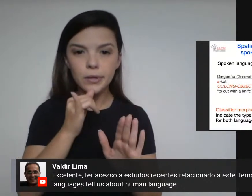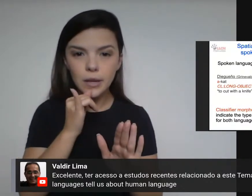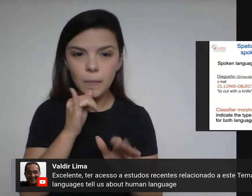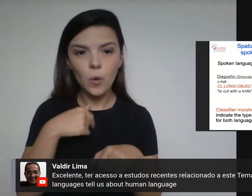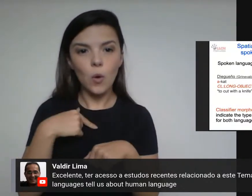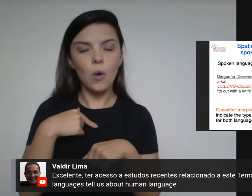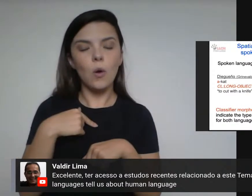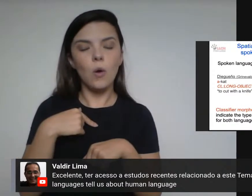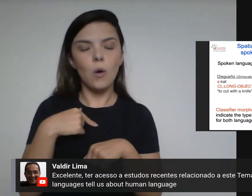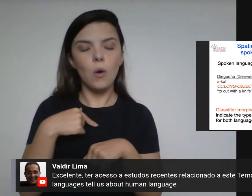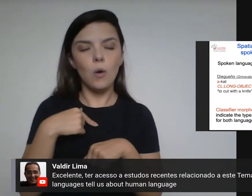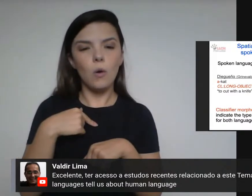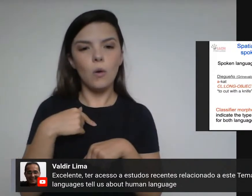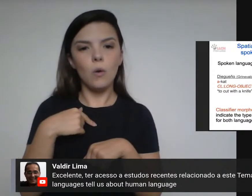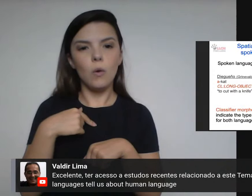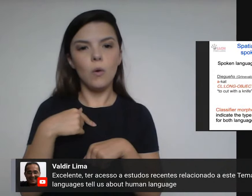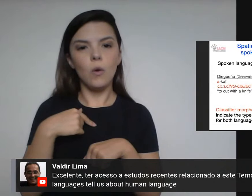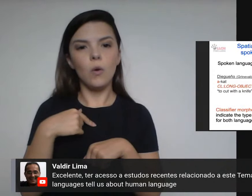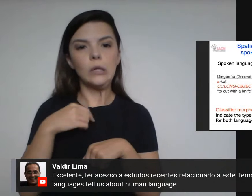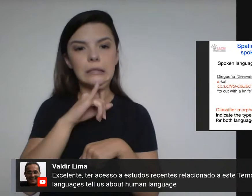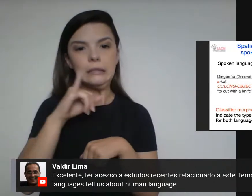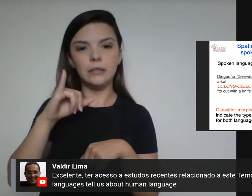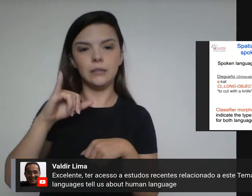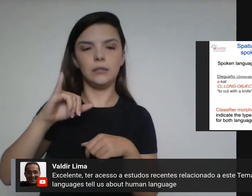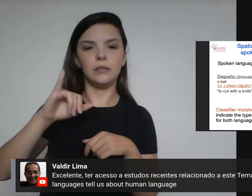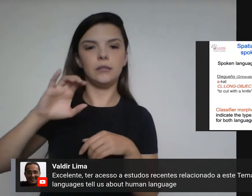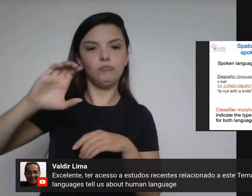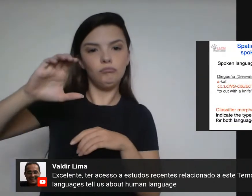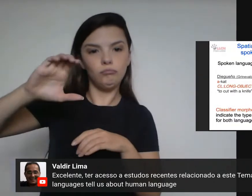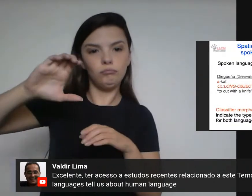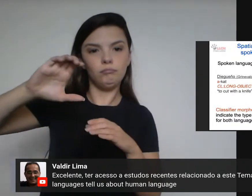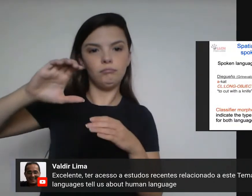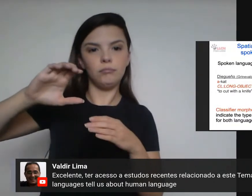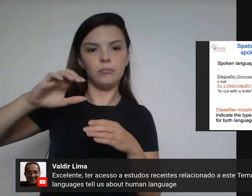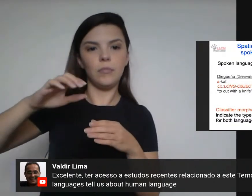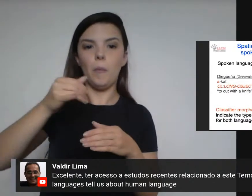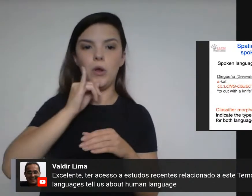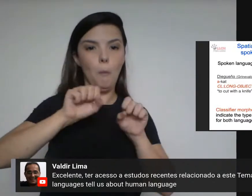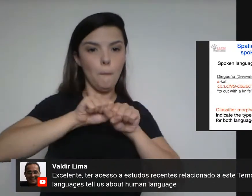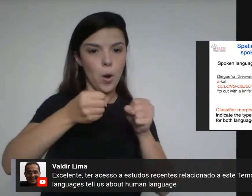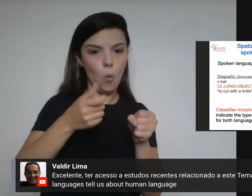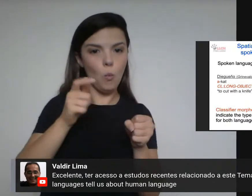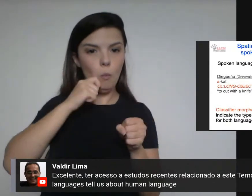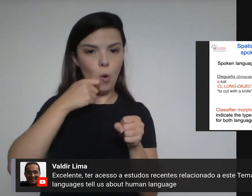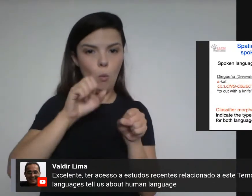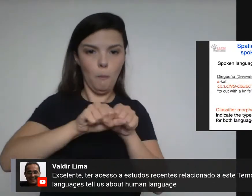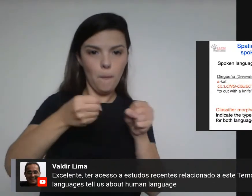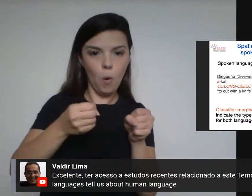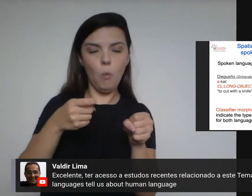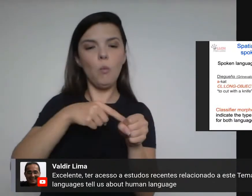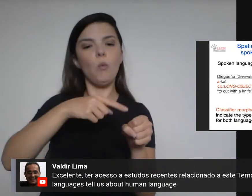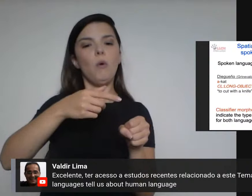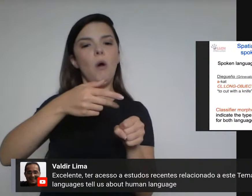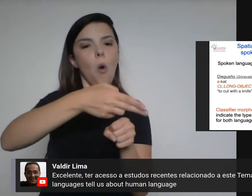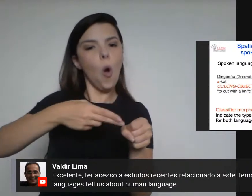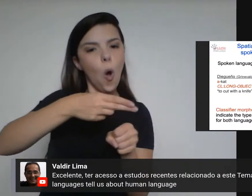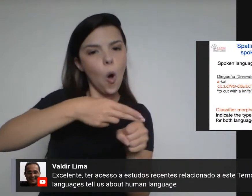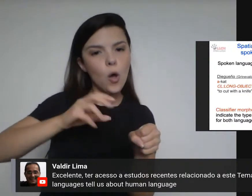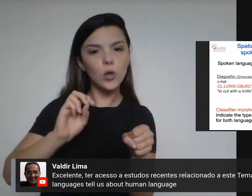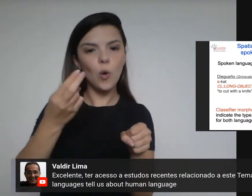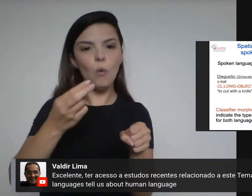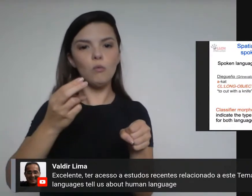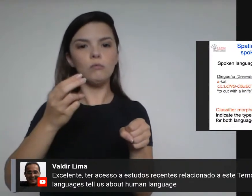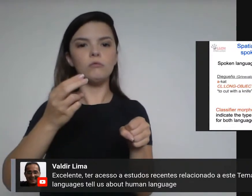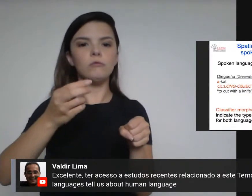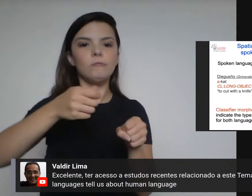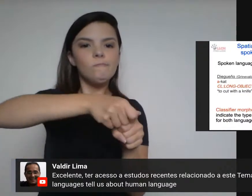with a round object or a curved object like a scythe. Okay. So in both spoken and signed